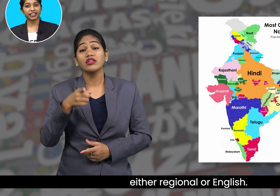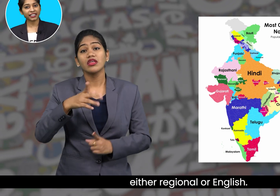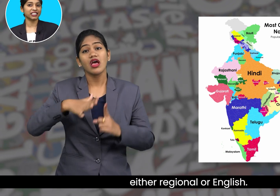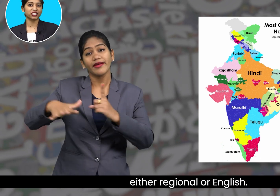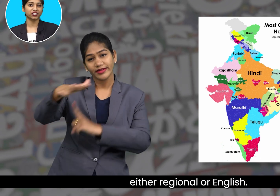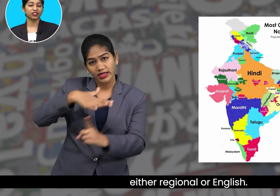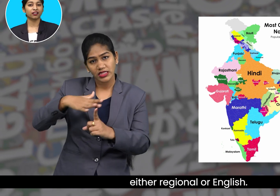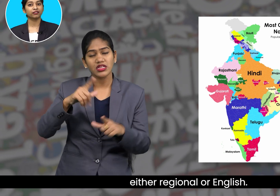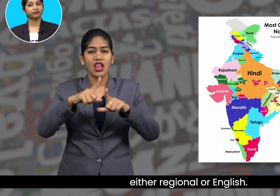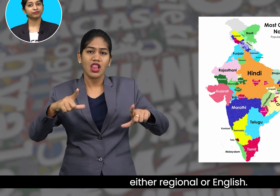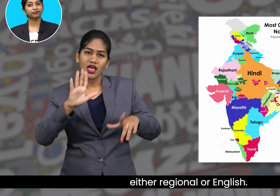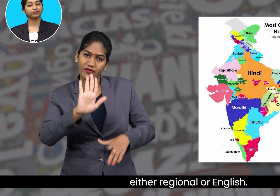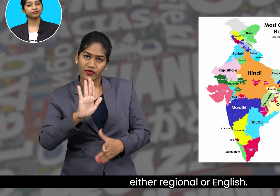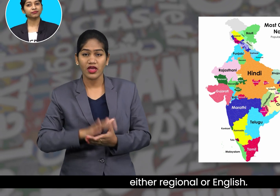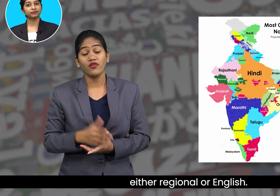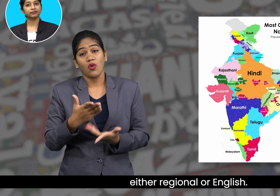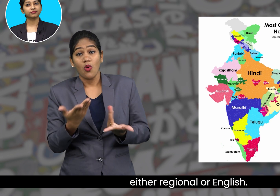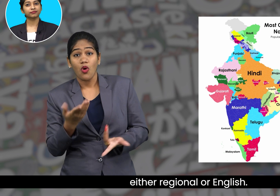or English.